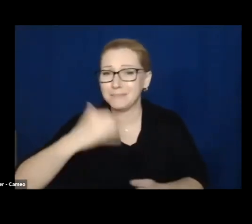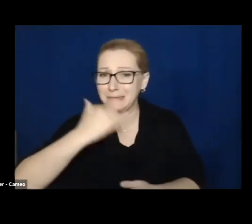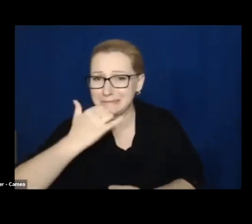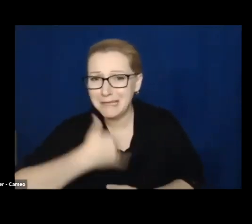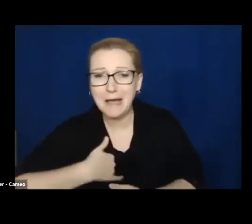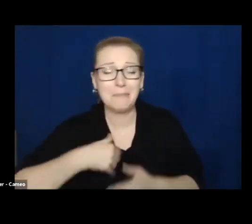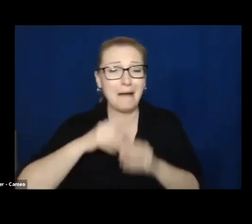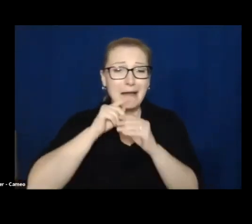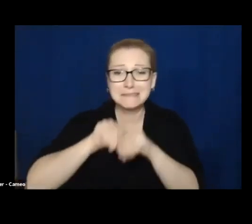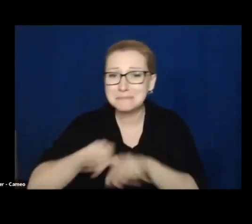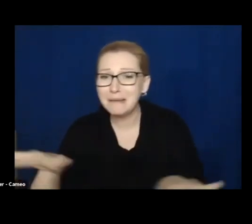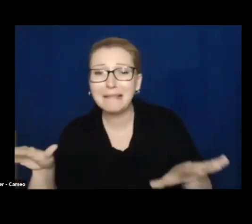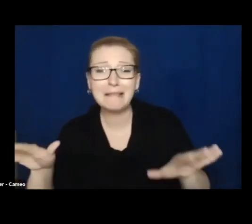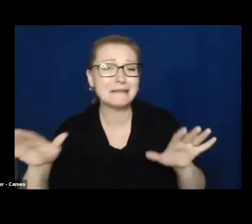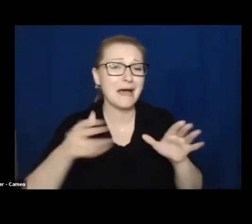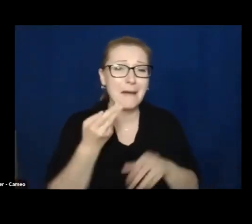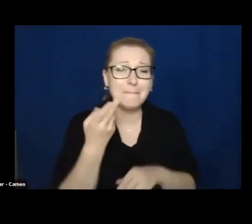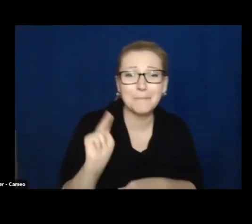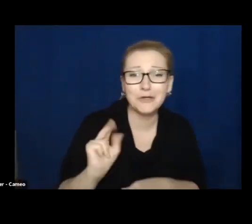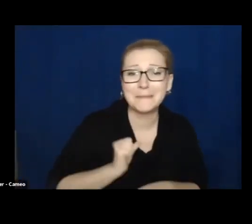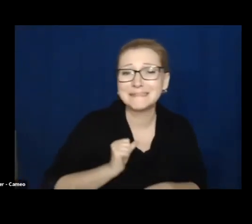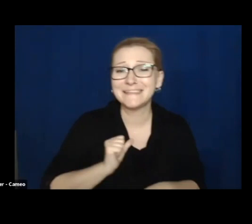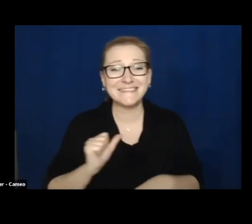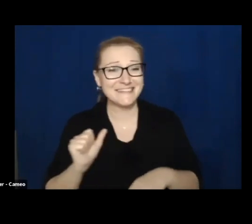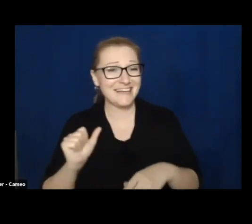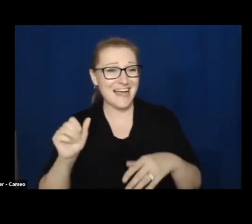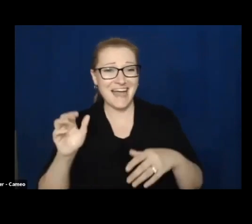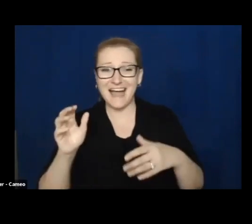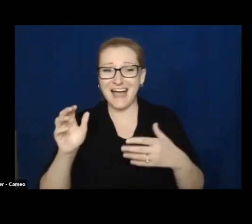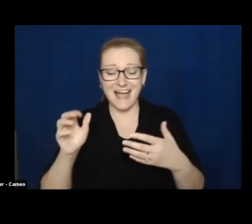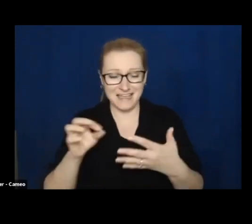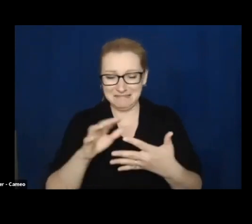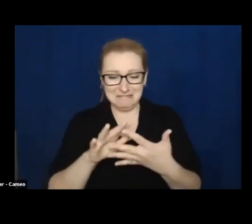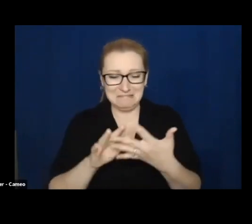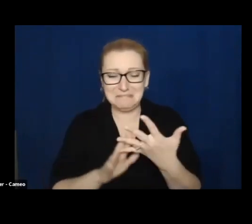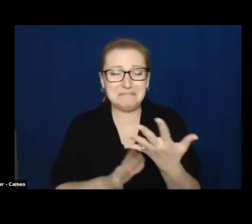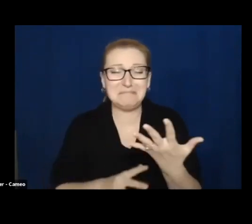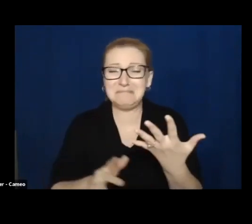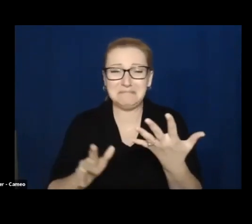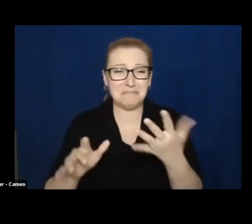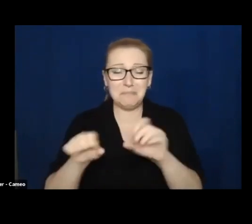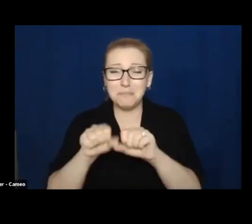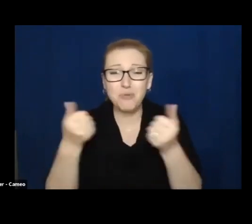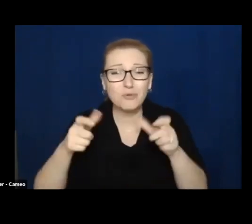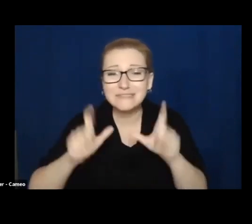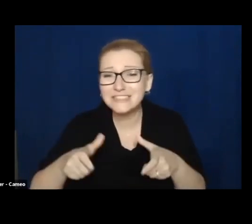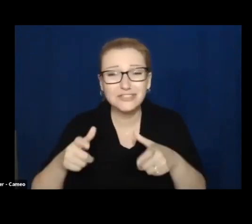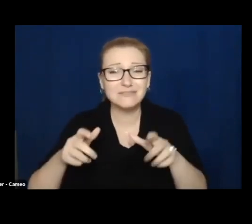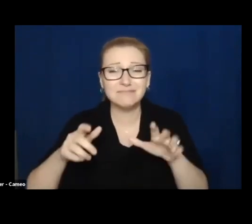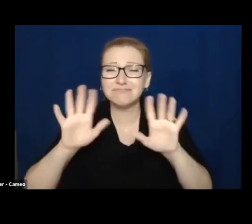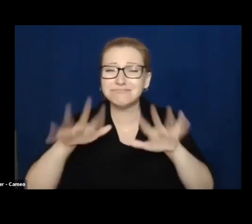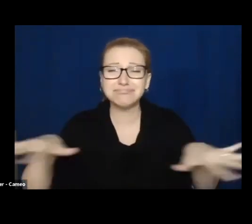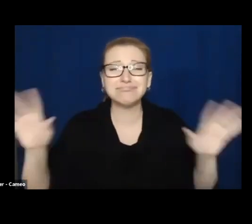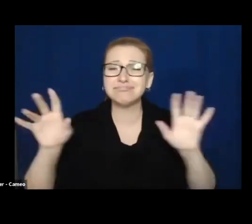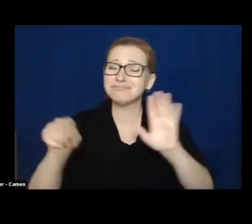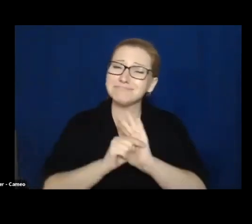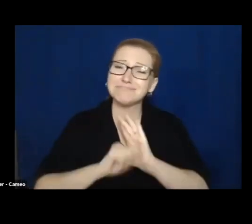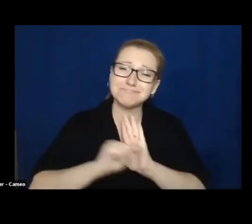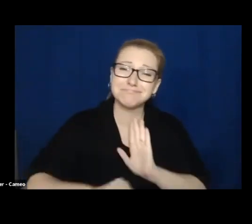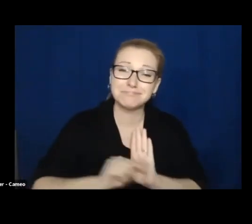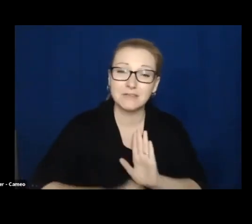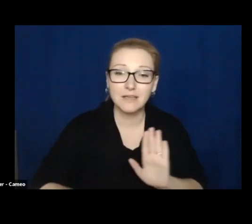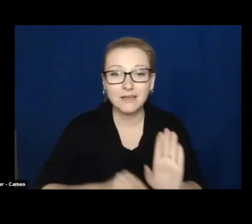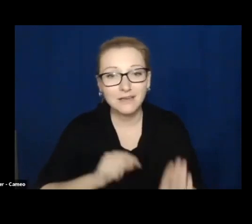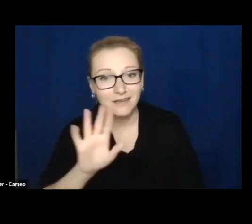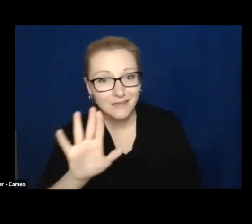spilled things. I burned myself. I lost fingertips. I broke dishes. However, I